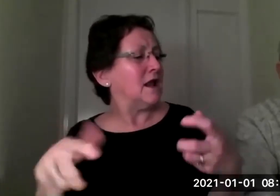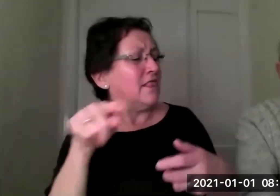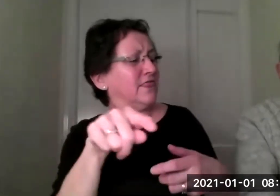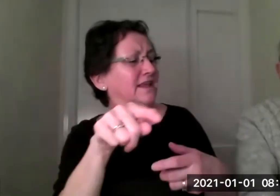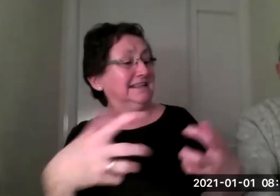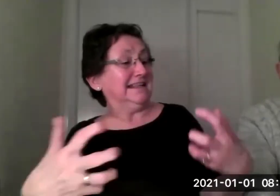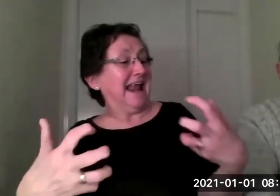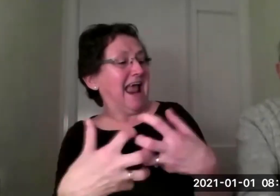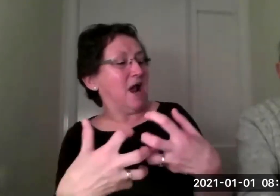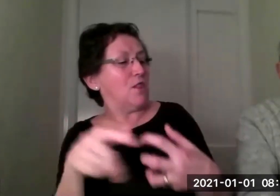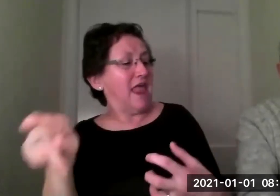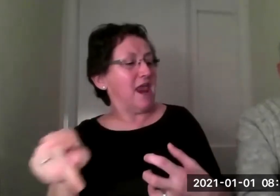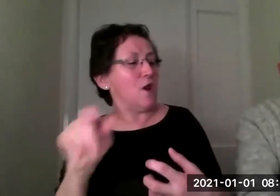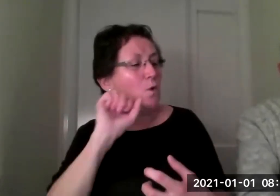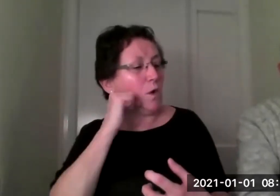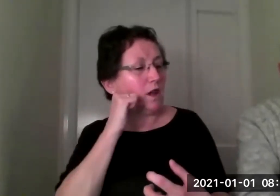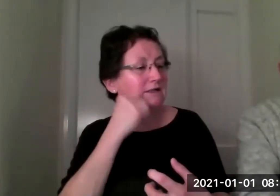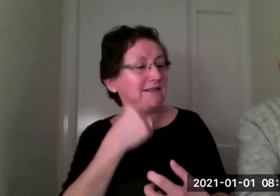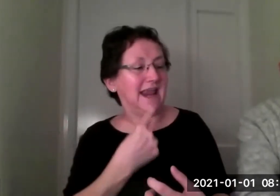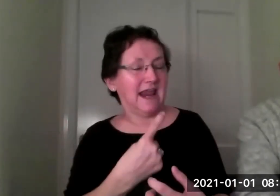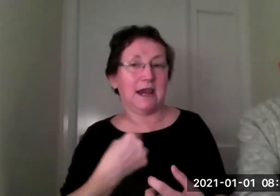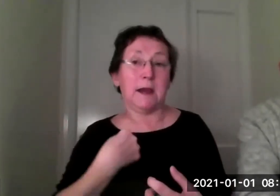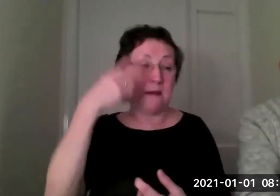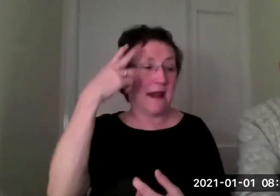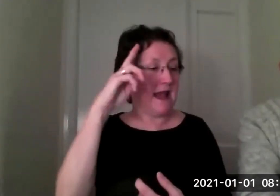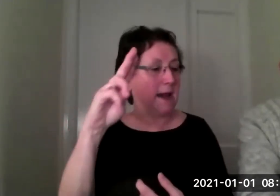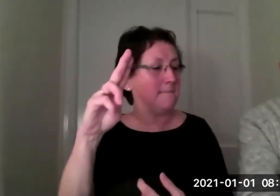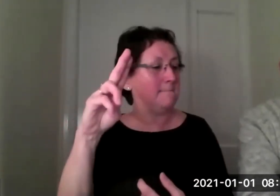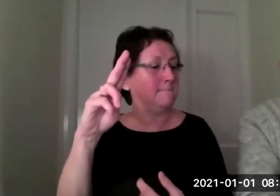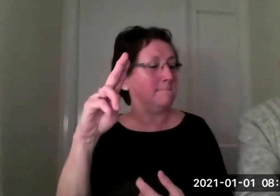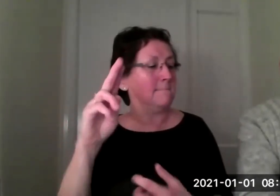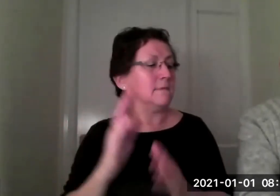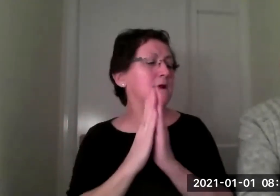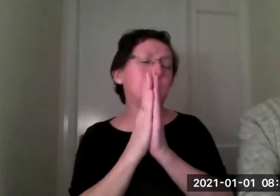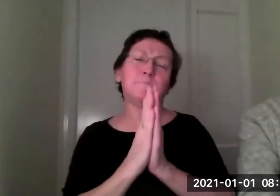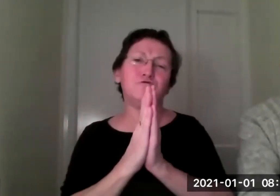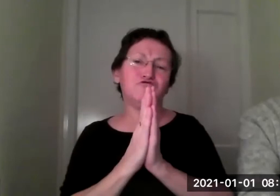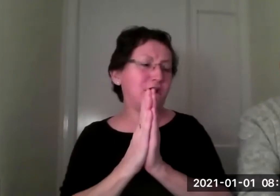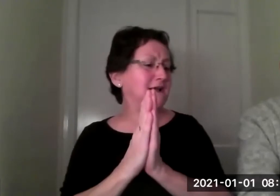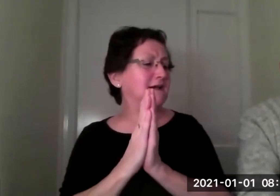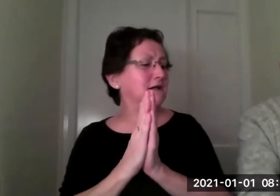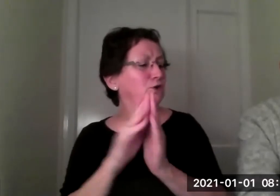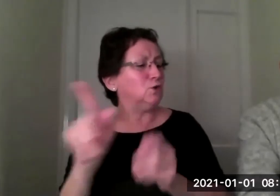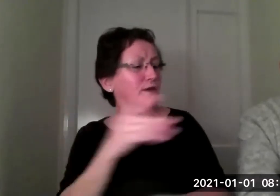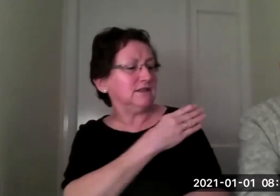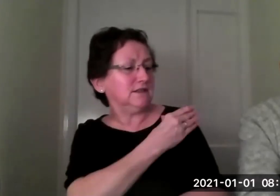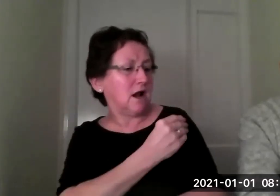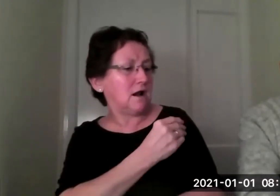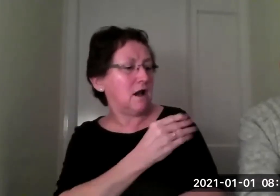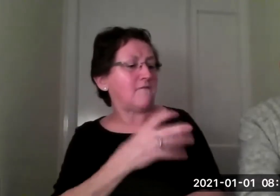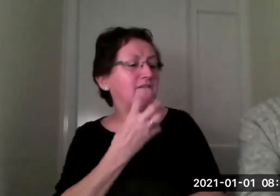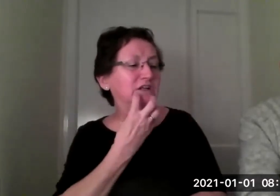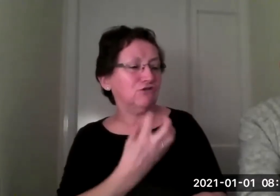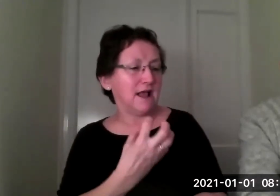. This is how they will say my name, praying for the sons of